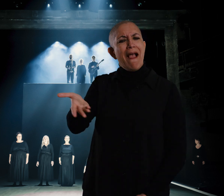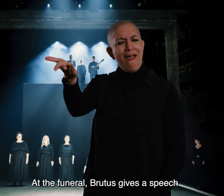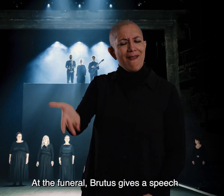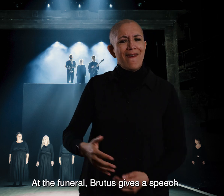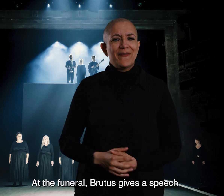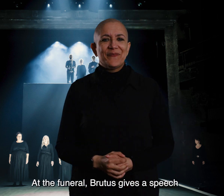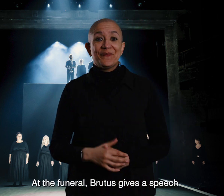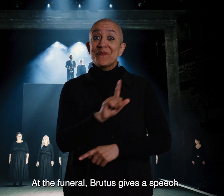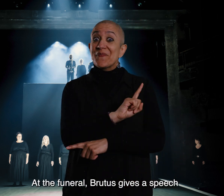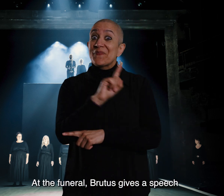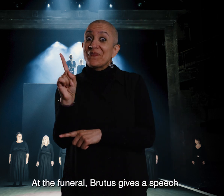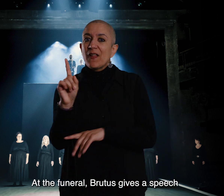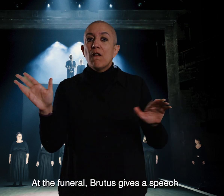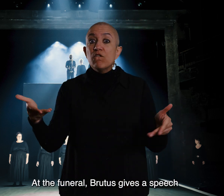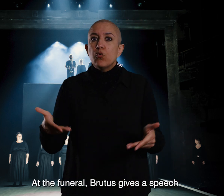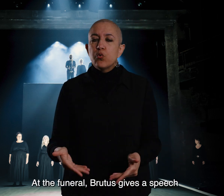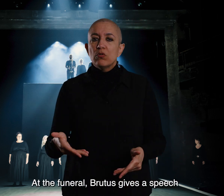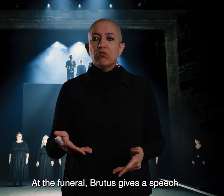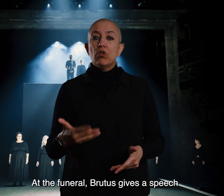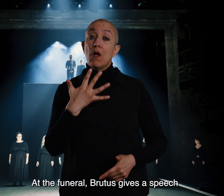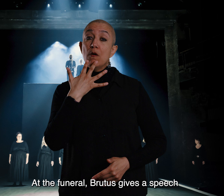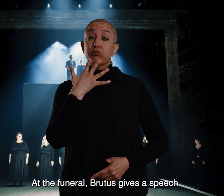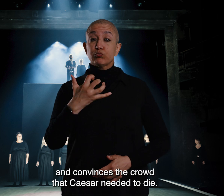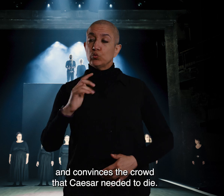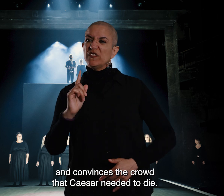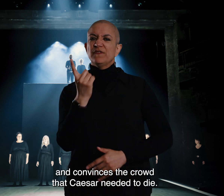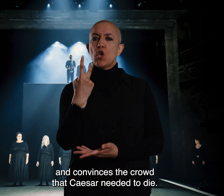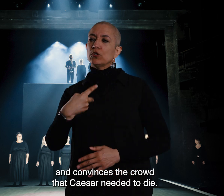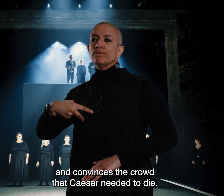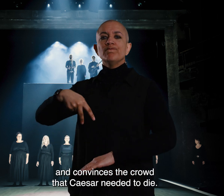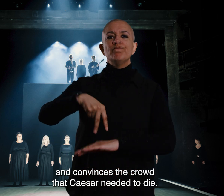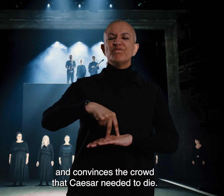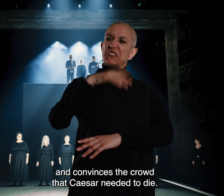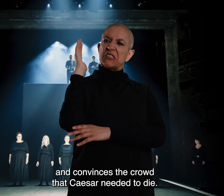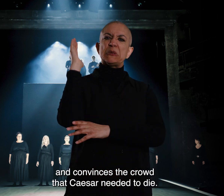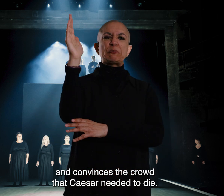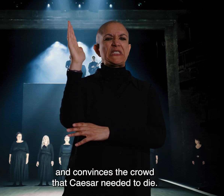At the funeral, Brutus gives a speech and convinces the crowd that Caesar needed to die.